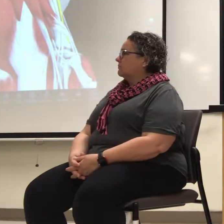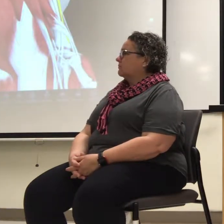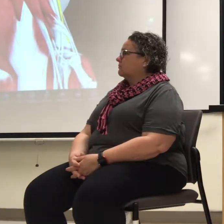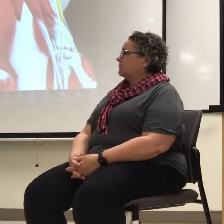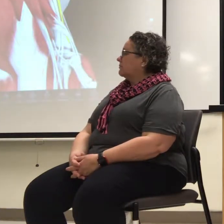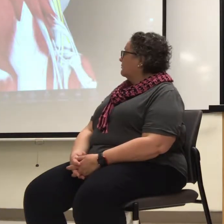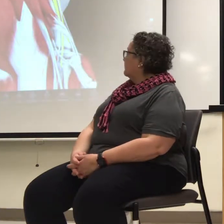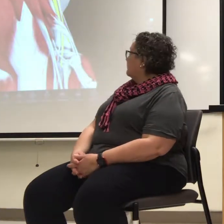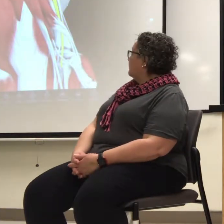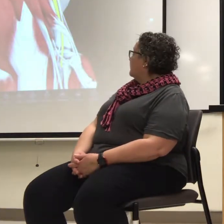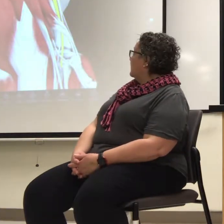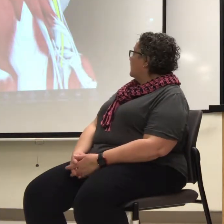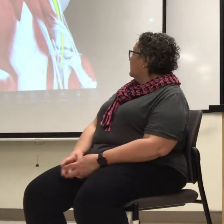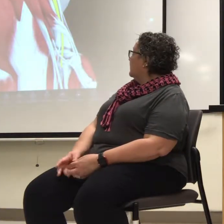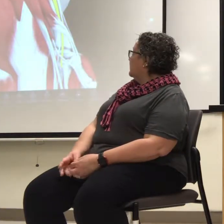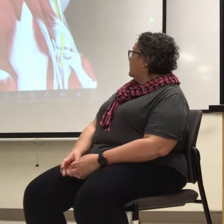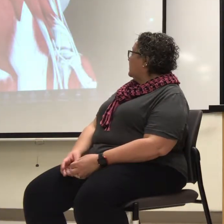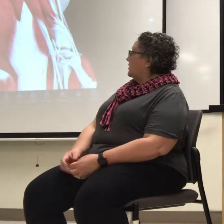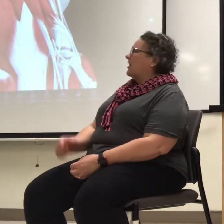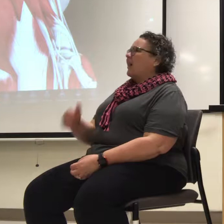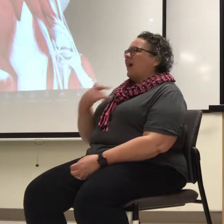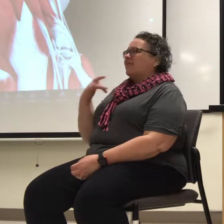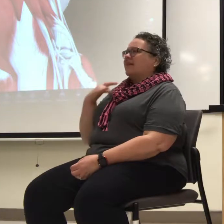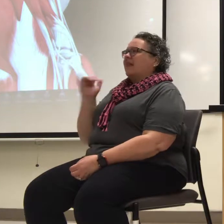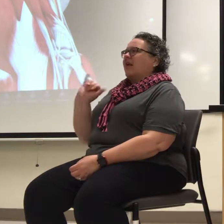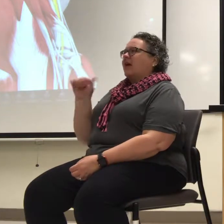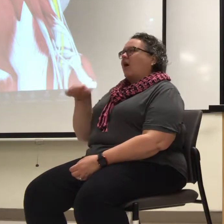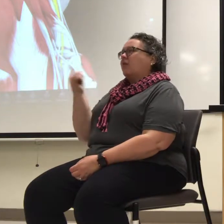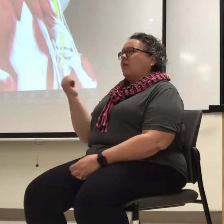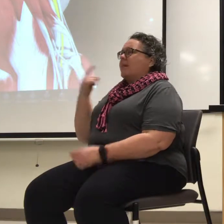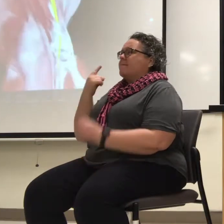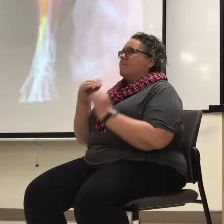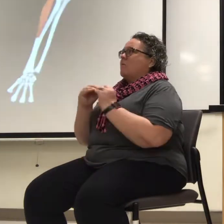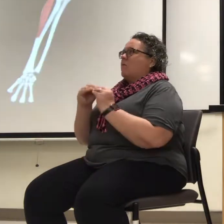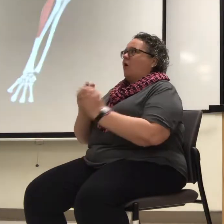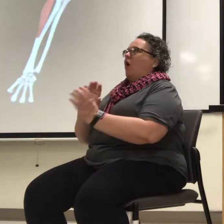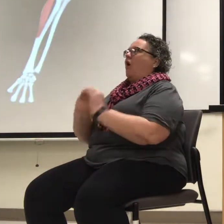Well, the other one, I think it's a little bit more obvious.